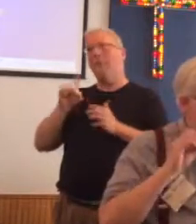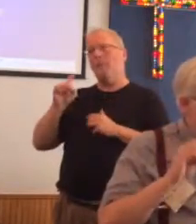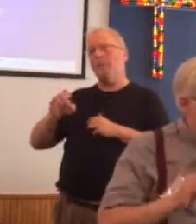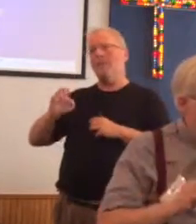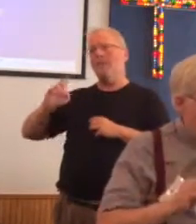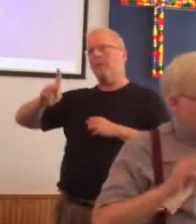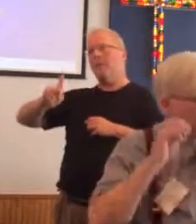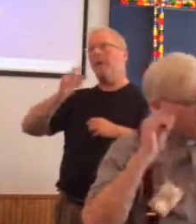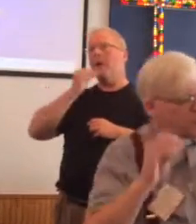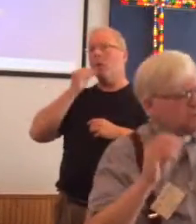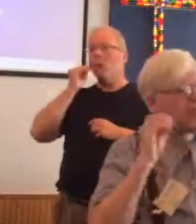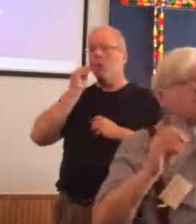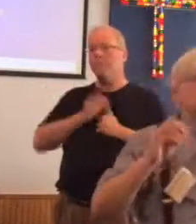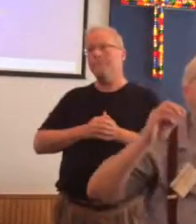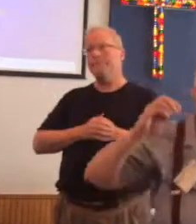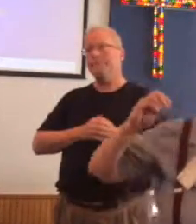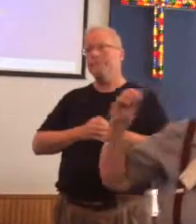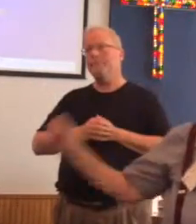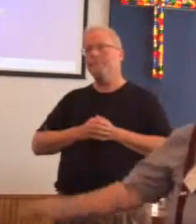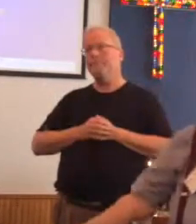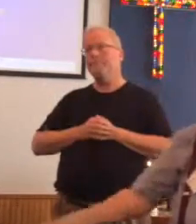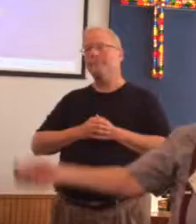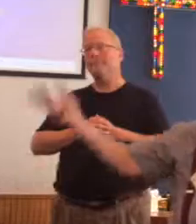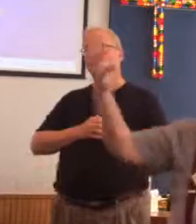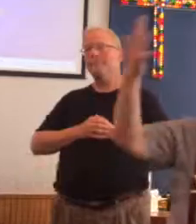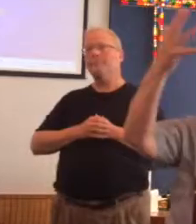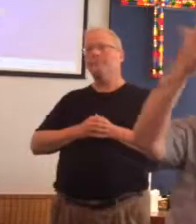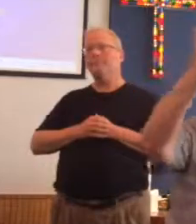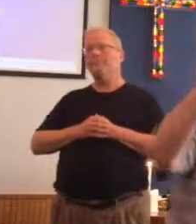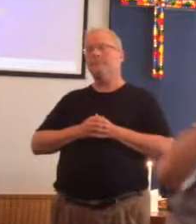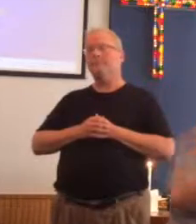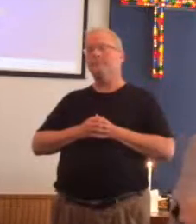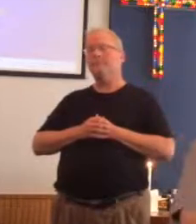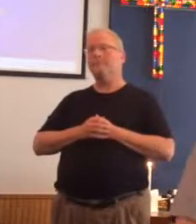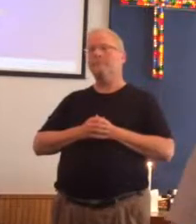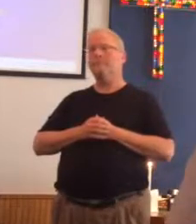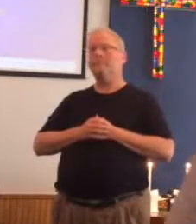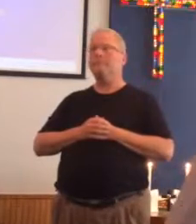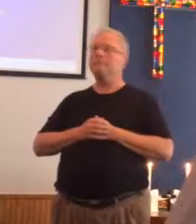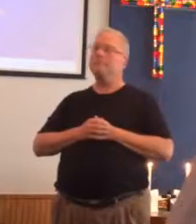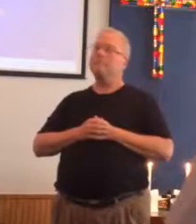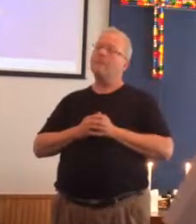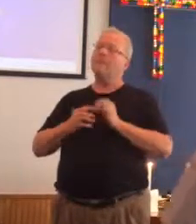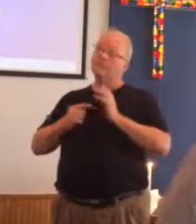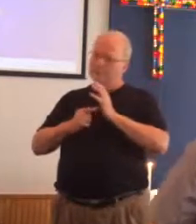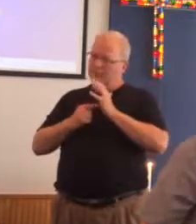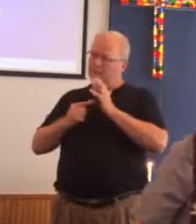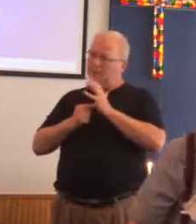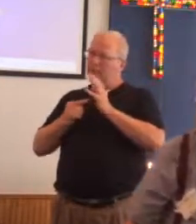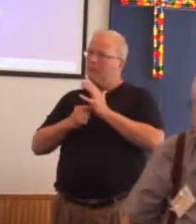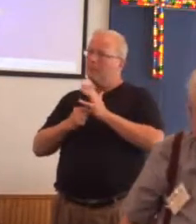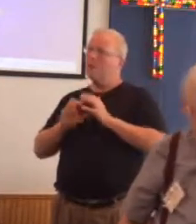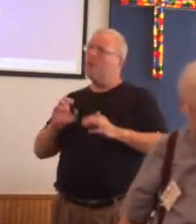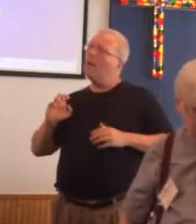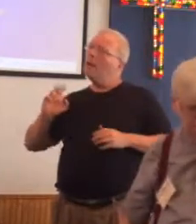Sometimes we need to go back. Sometimes we need to go back just to make things right.